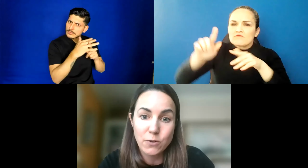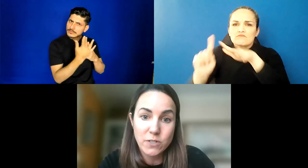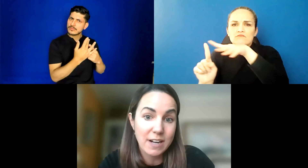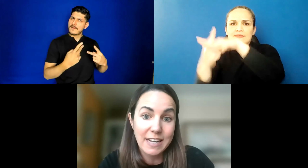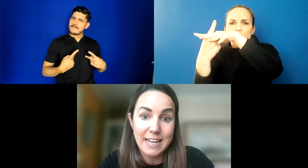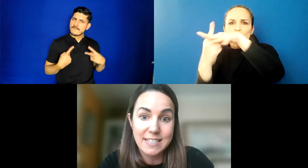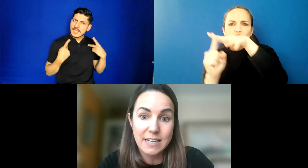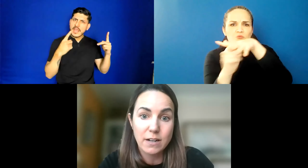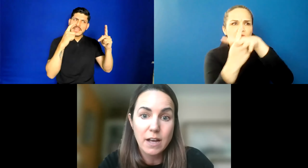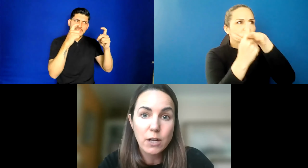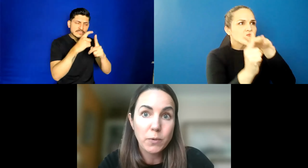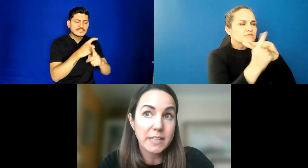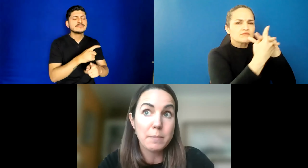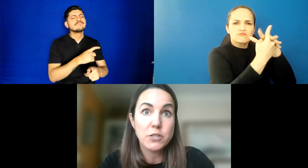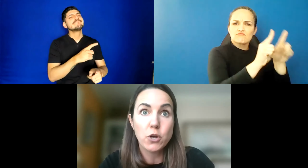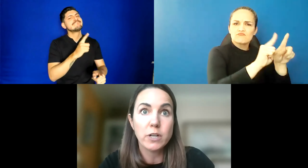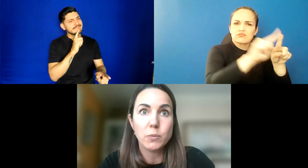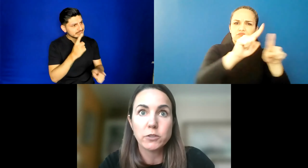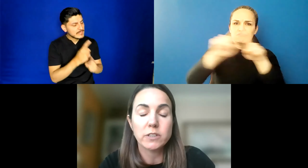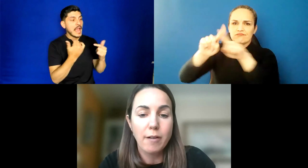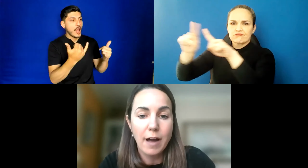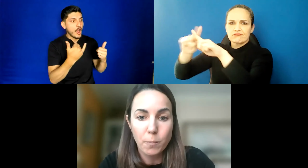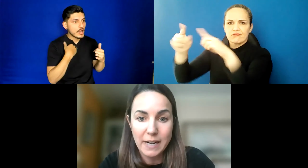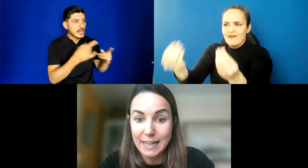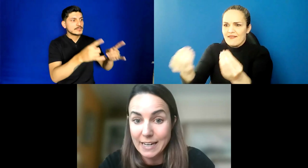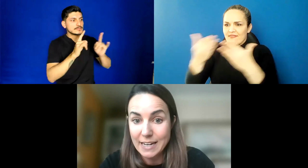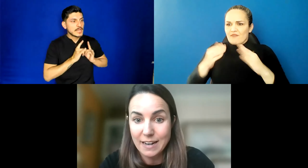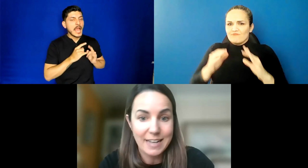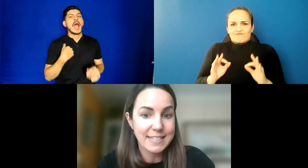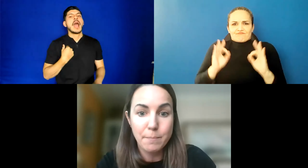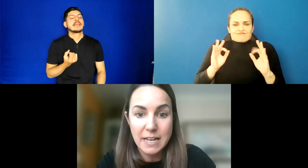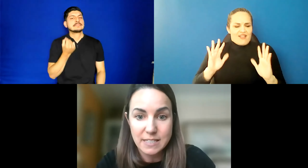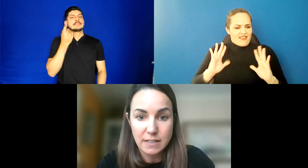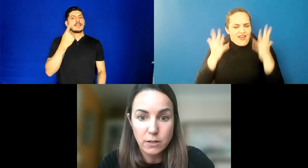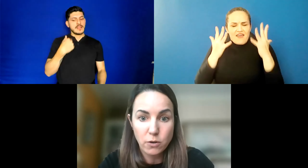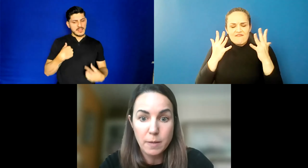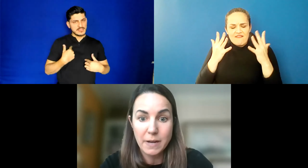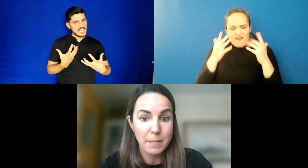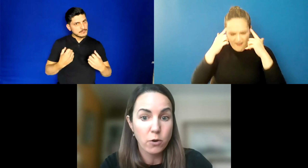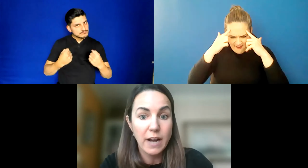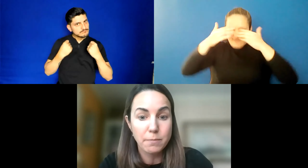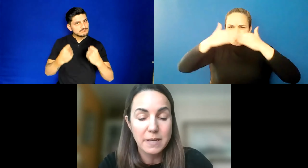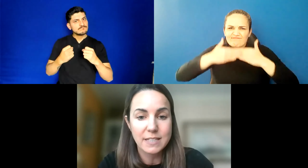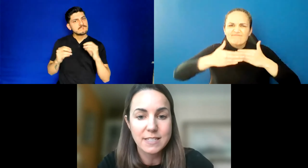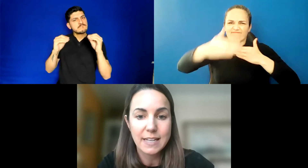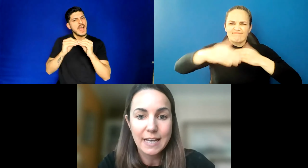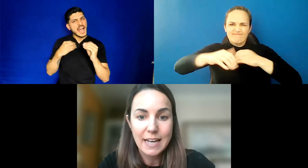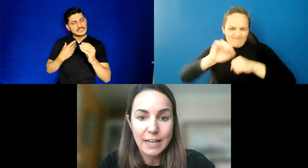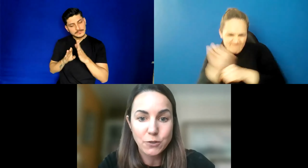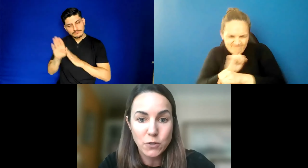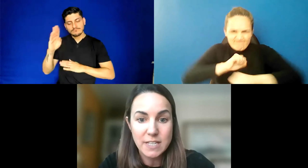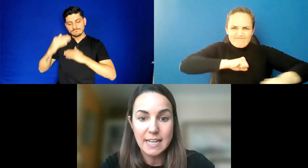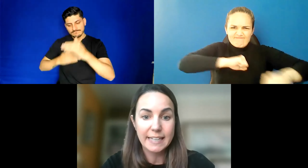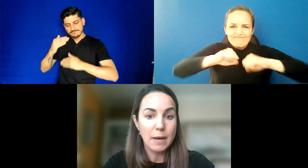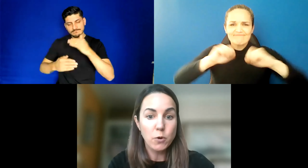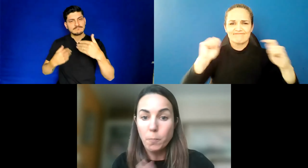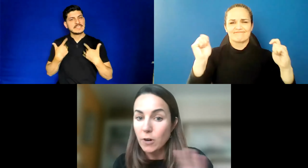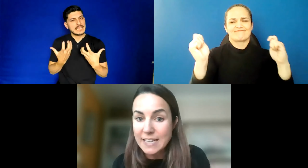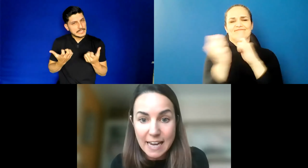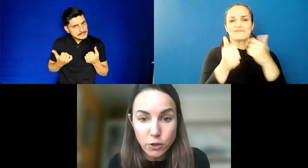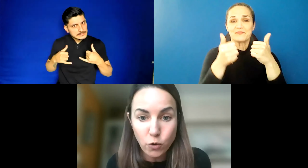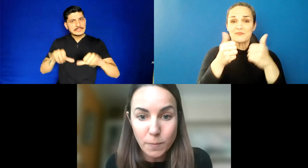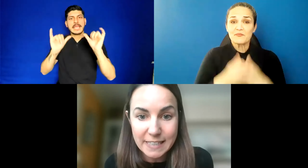the reality that is experienced by many other people. And by merely seeing this as spectators, we can enrich our own